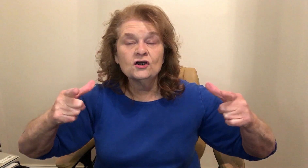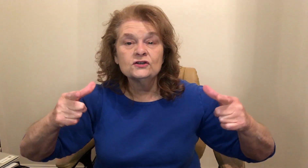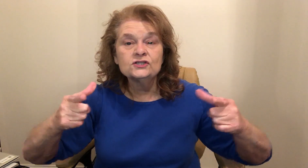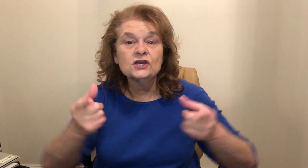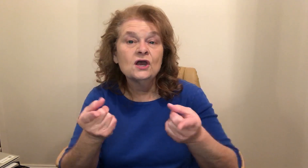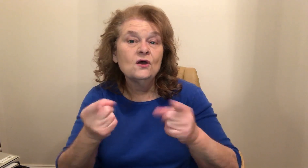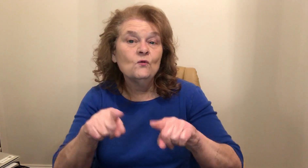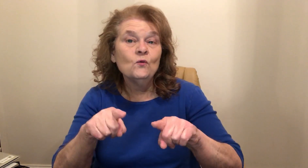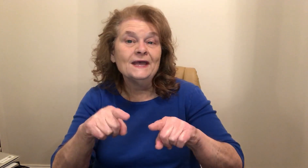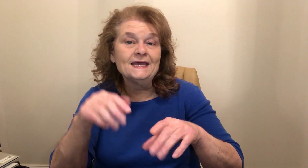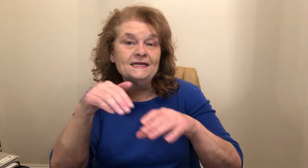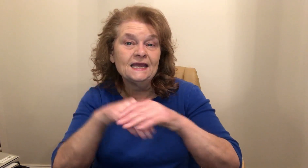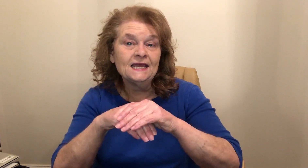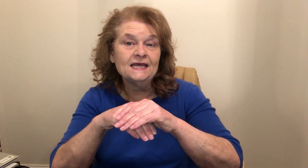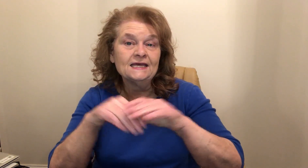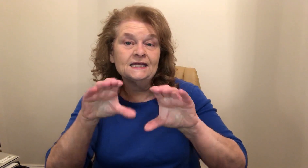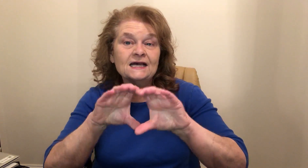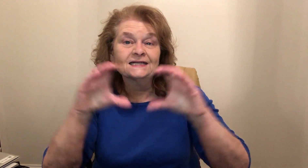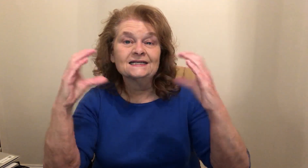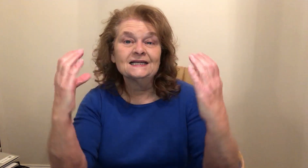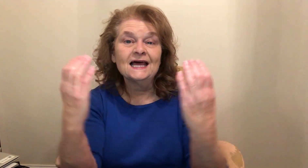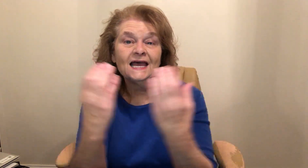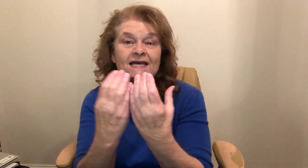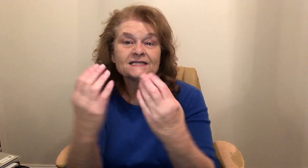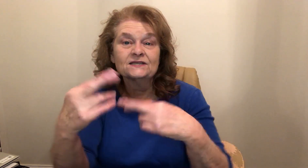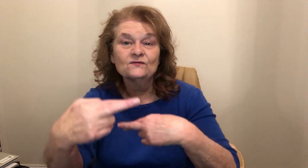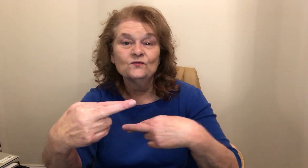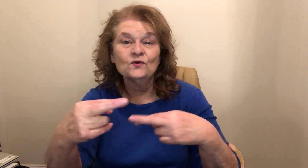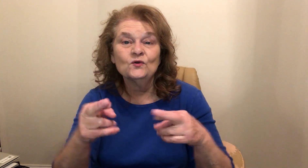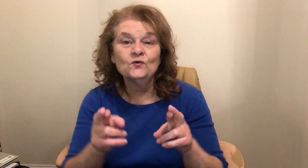large when in a classroom.